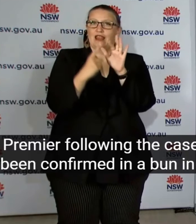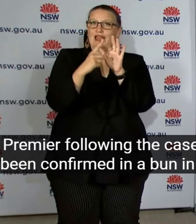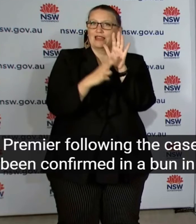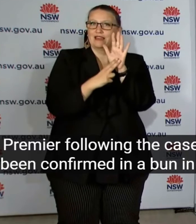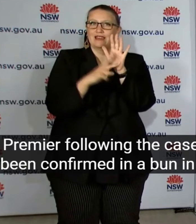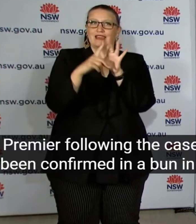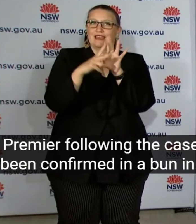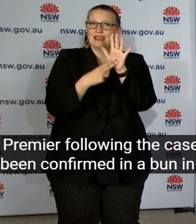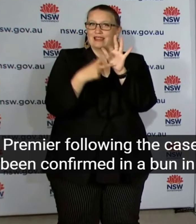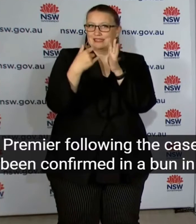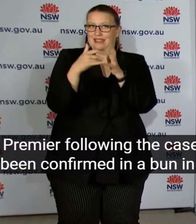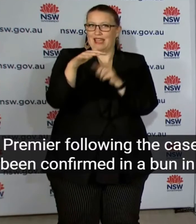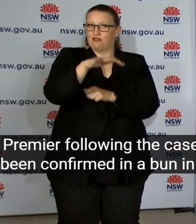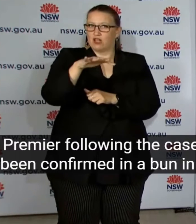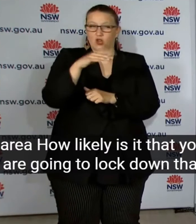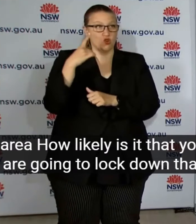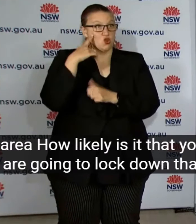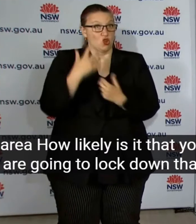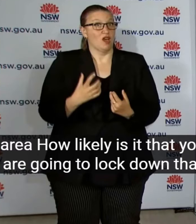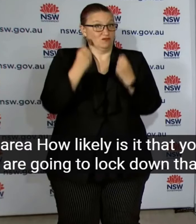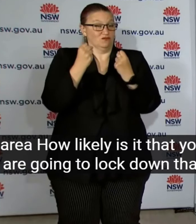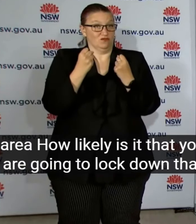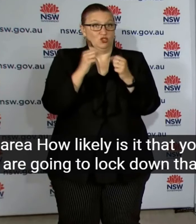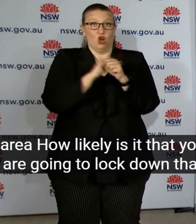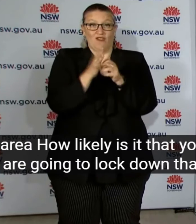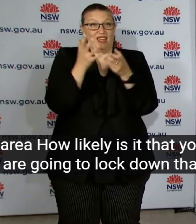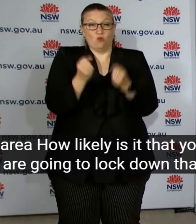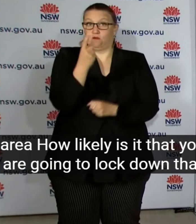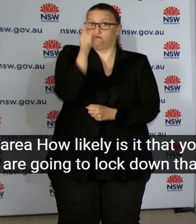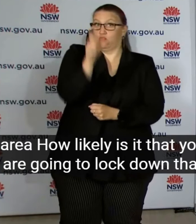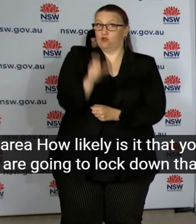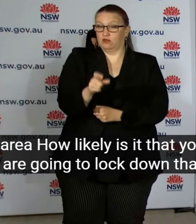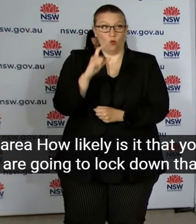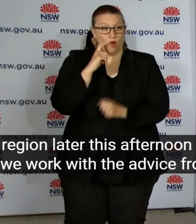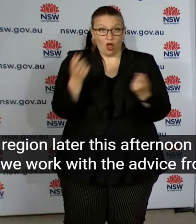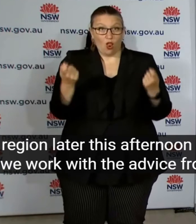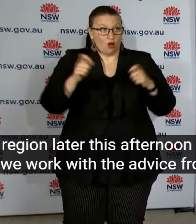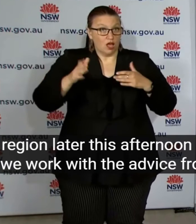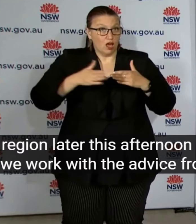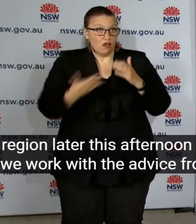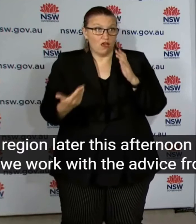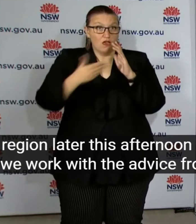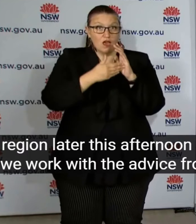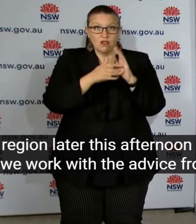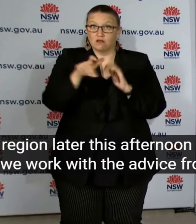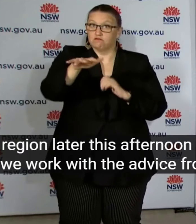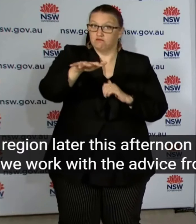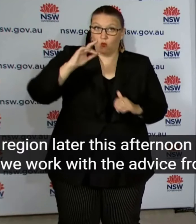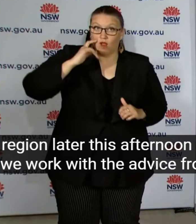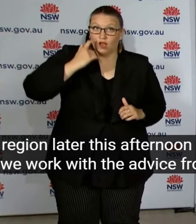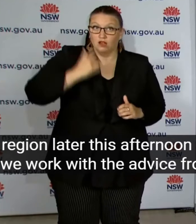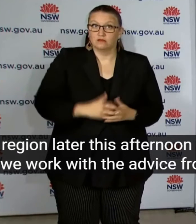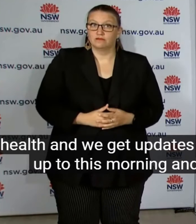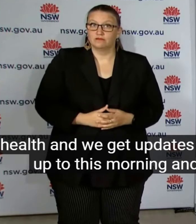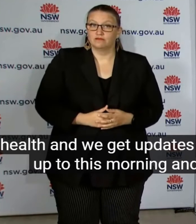this afternoon? So we work with the advice from Health, and we get updates right up to this morning. And the Glen Innes case that's been